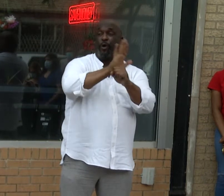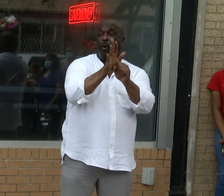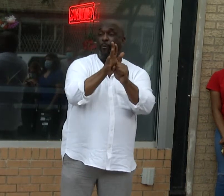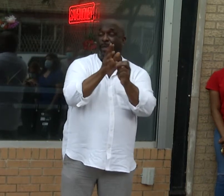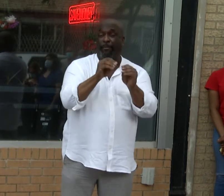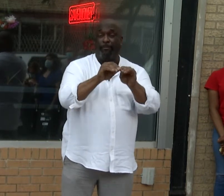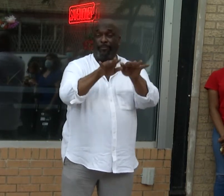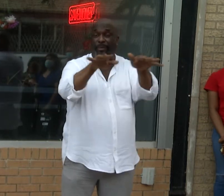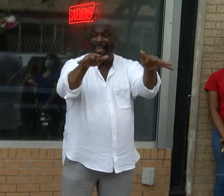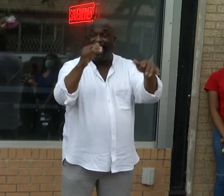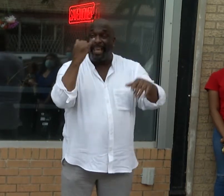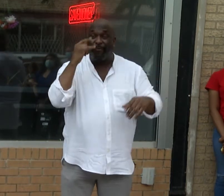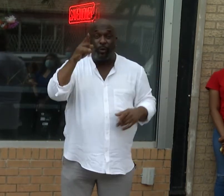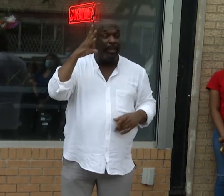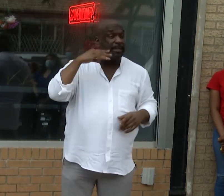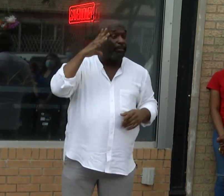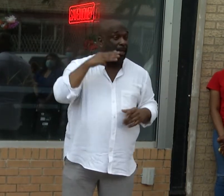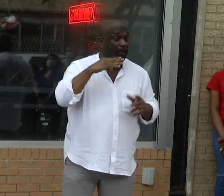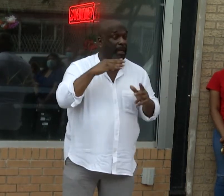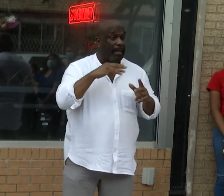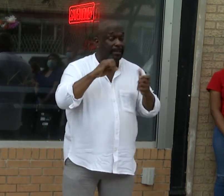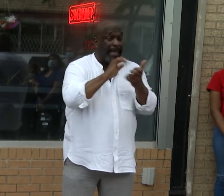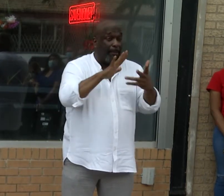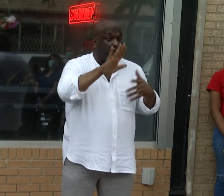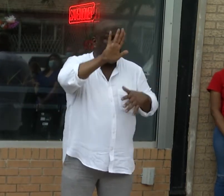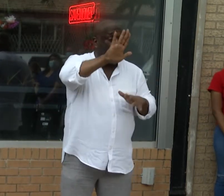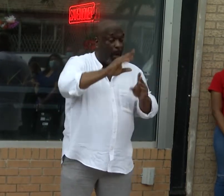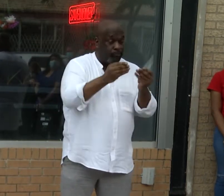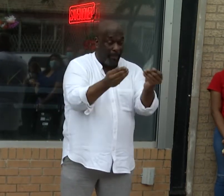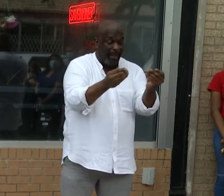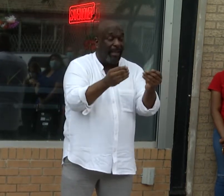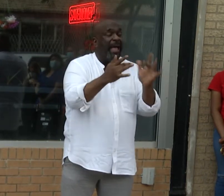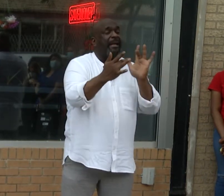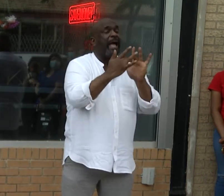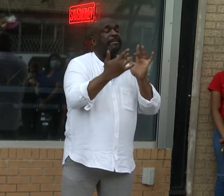if you've experienced property damage, you can contact us at